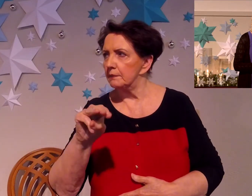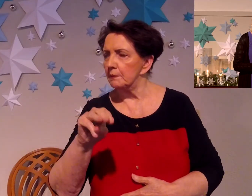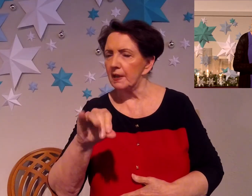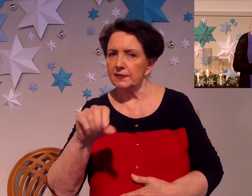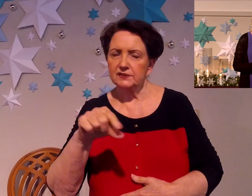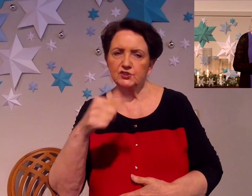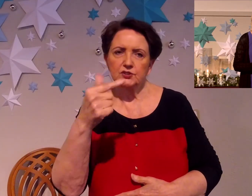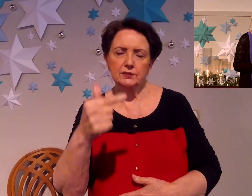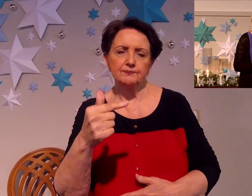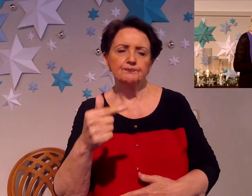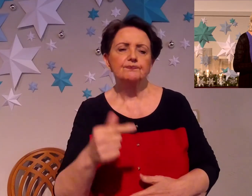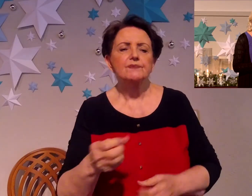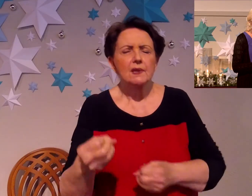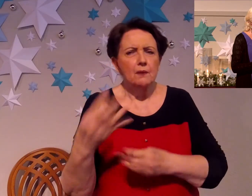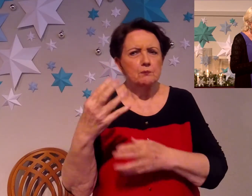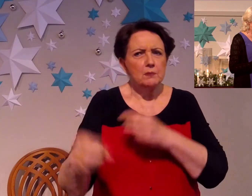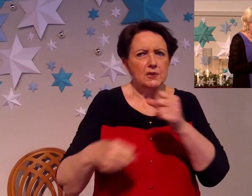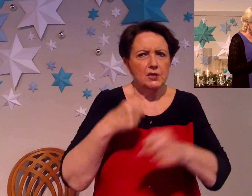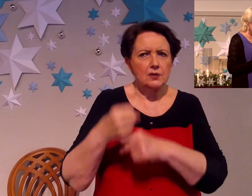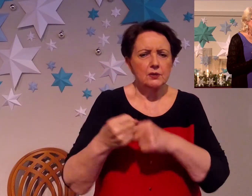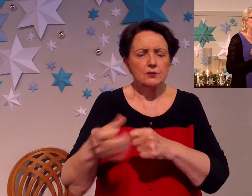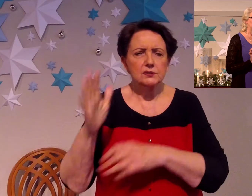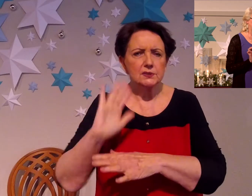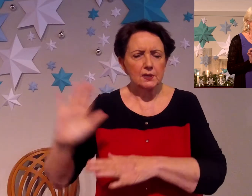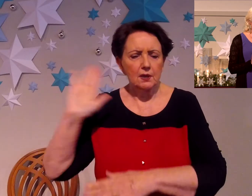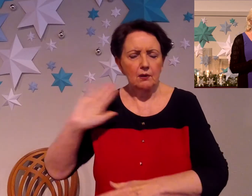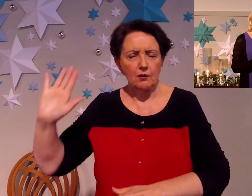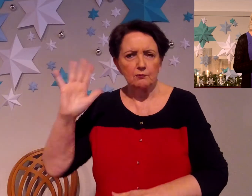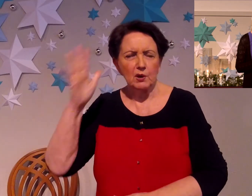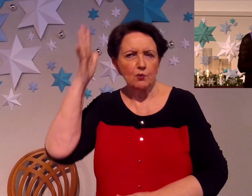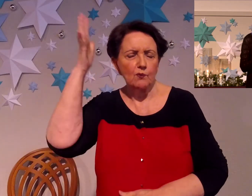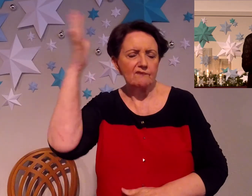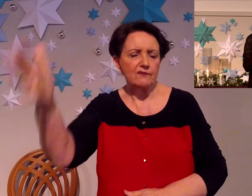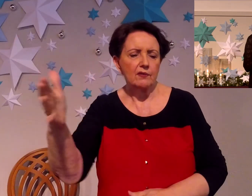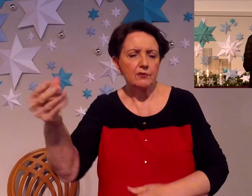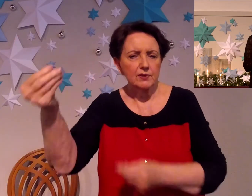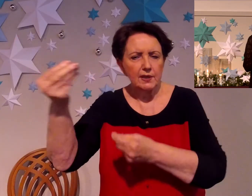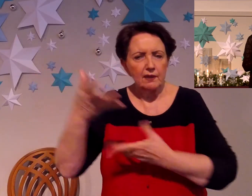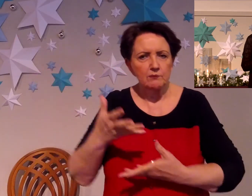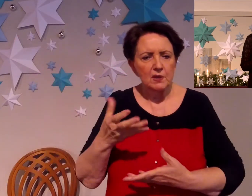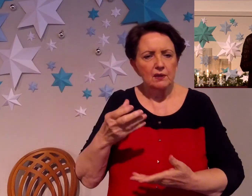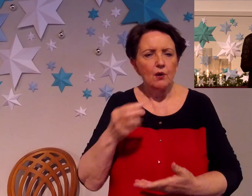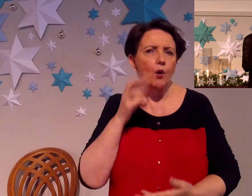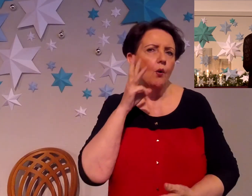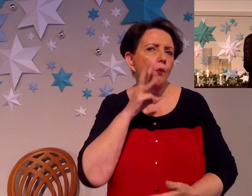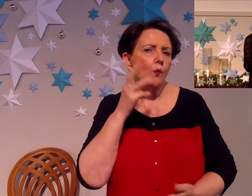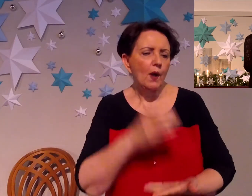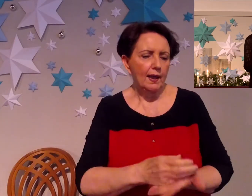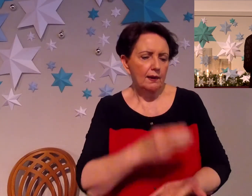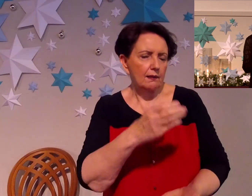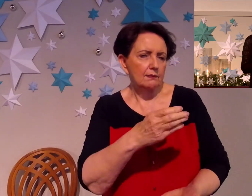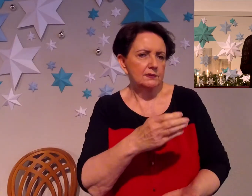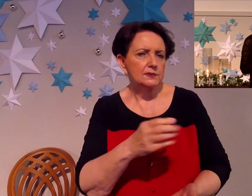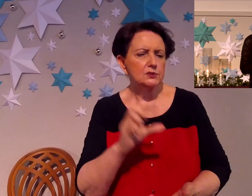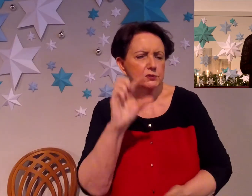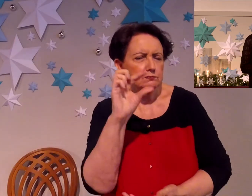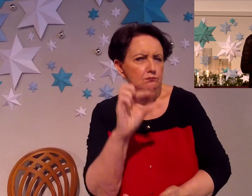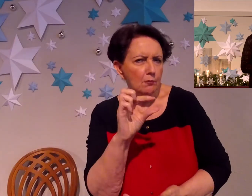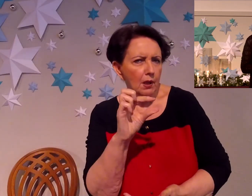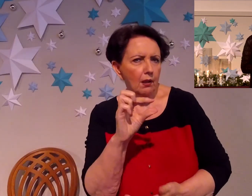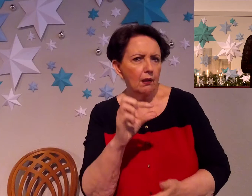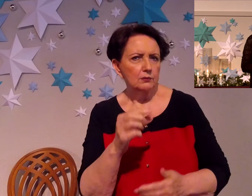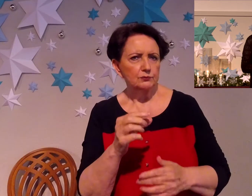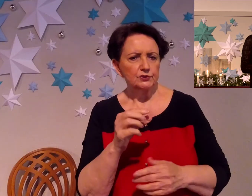Many years ago, my grandfather gave me a silver wine goblet, so small that it holds no more than a thimbleful of